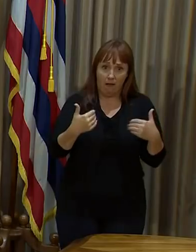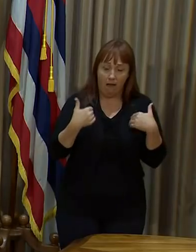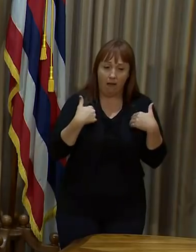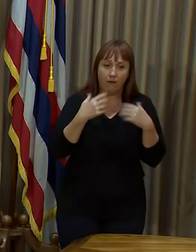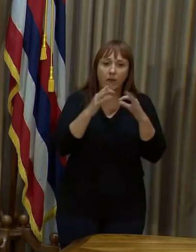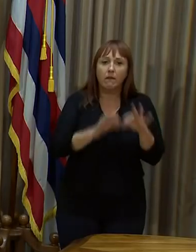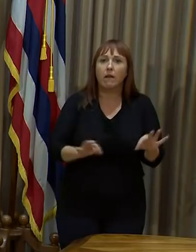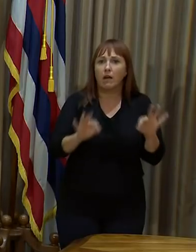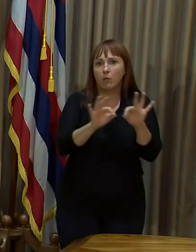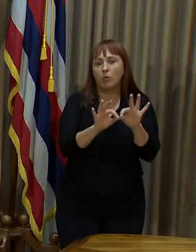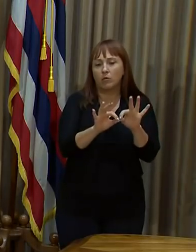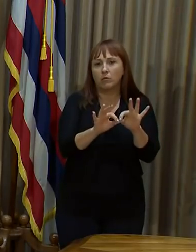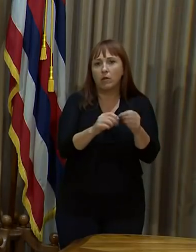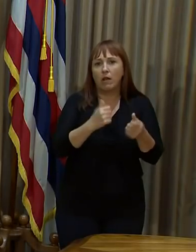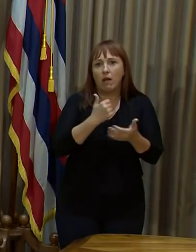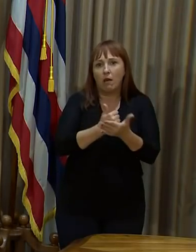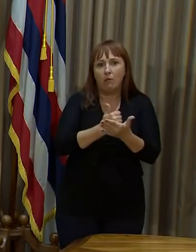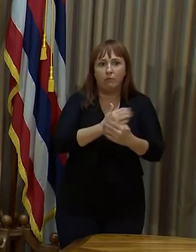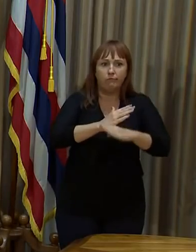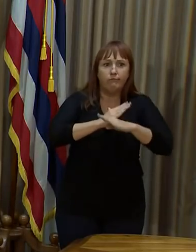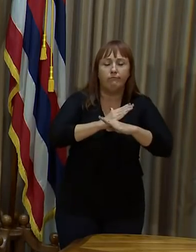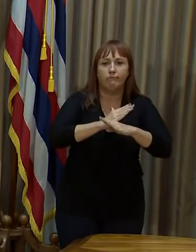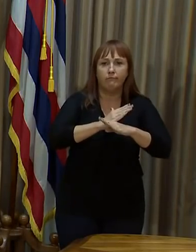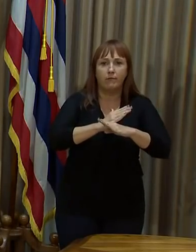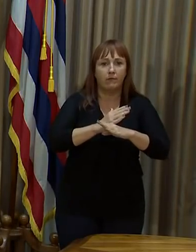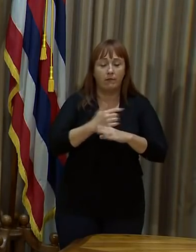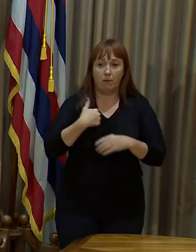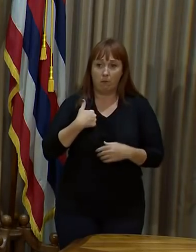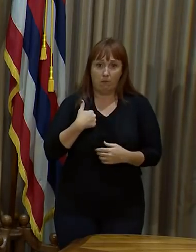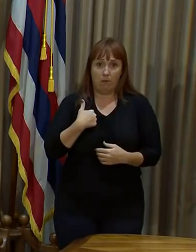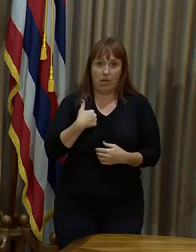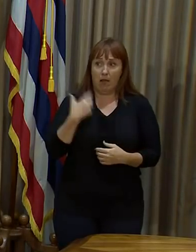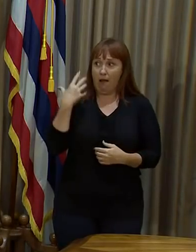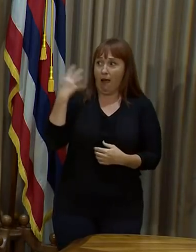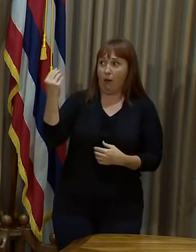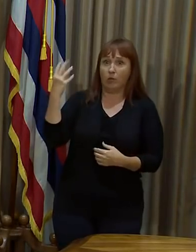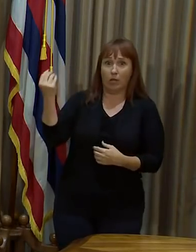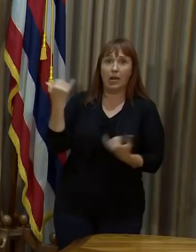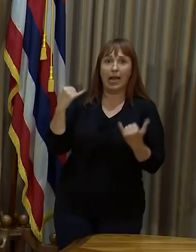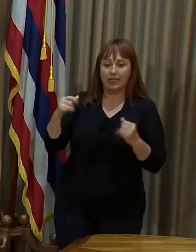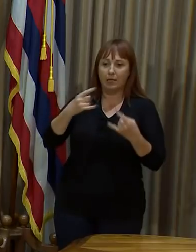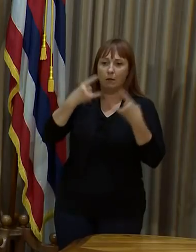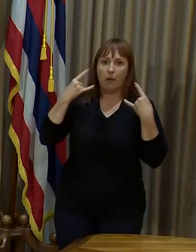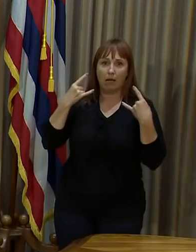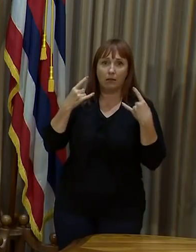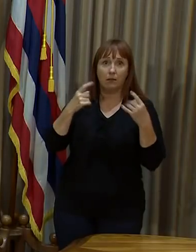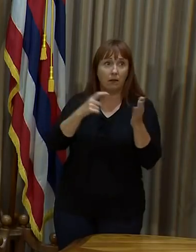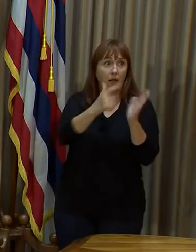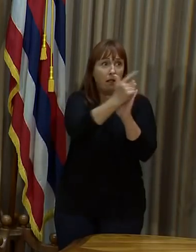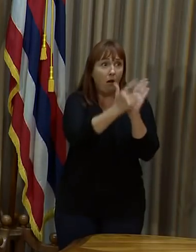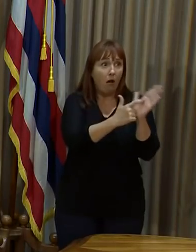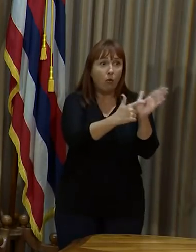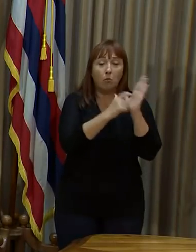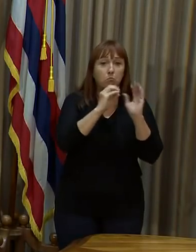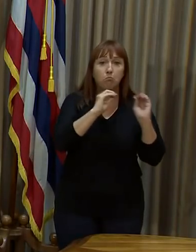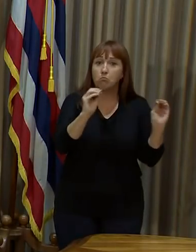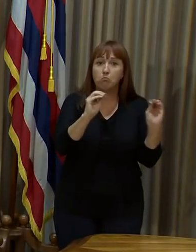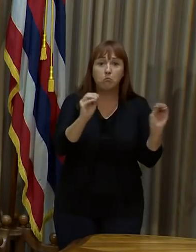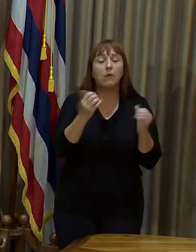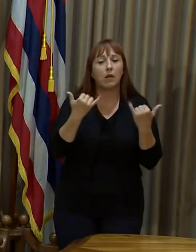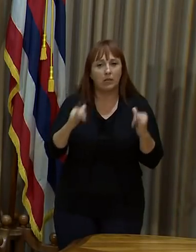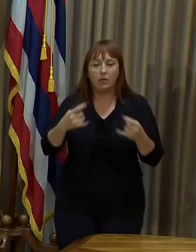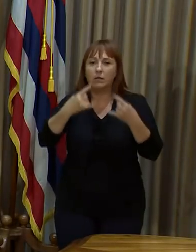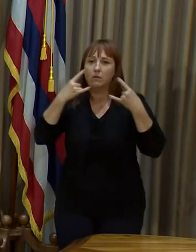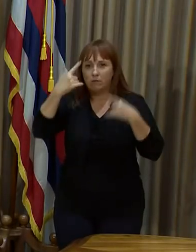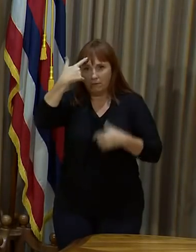I do know that I continue to wear my mask even when I'm outdoors, even though I'm not required to. So